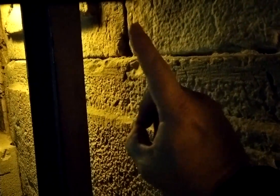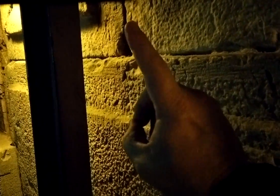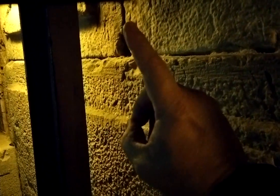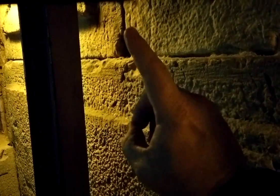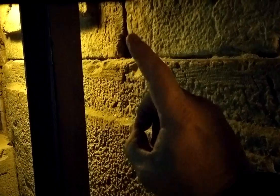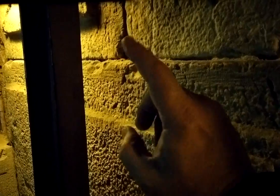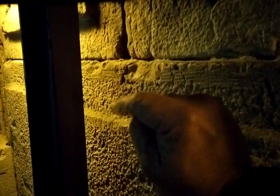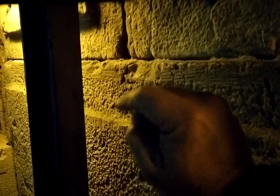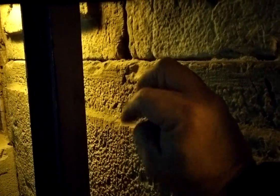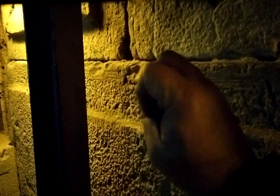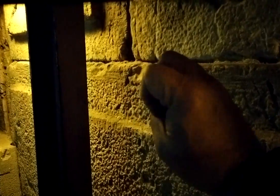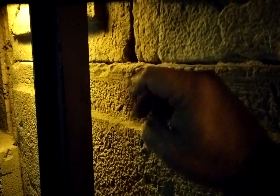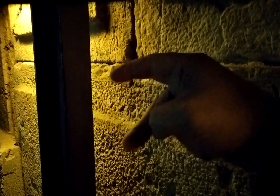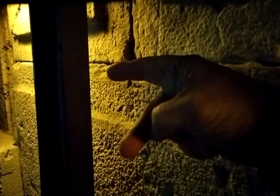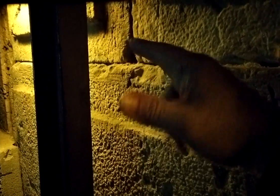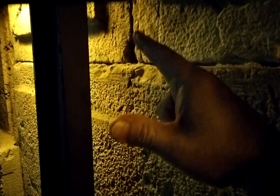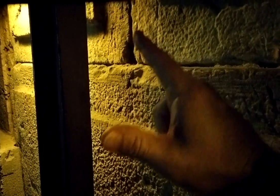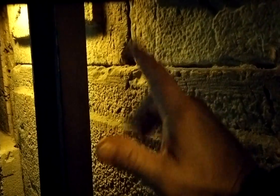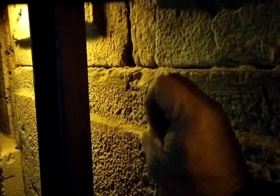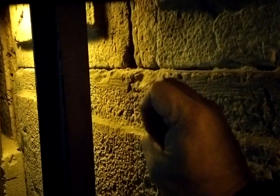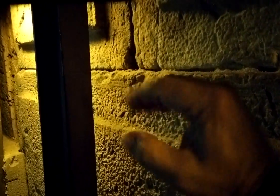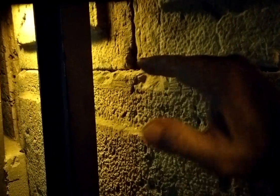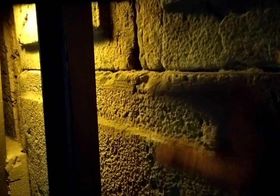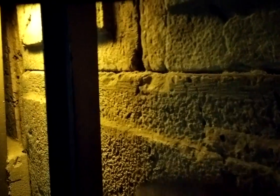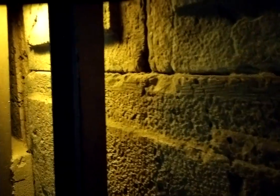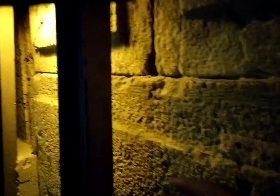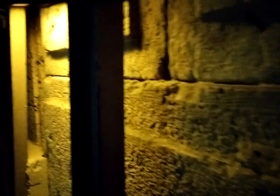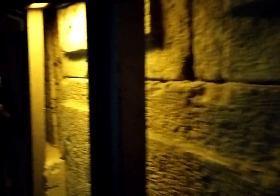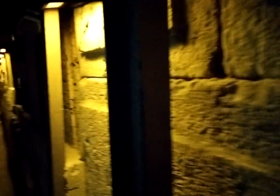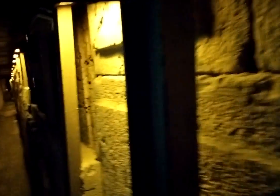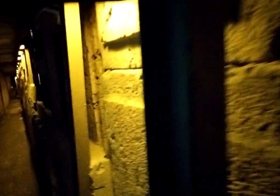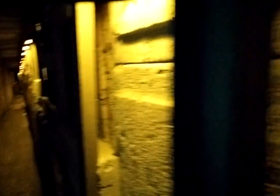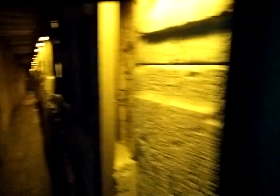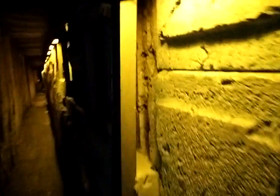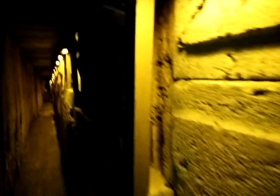actually Herod's temple, the wall for